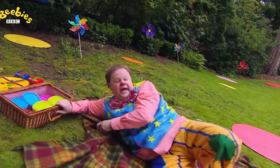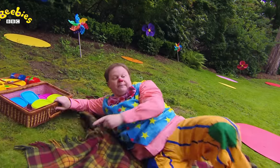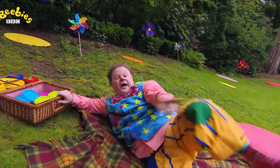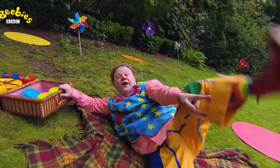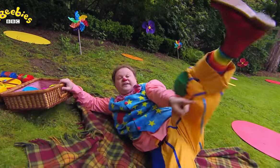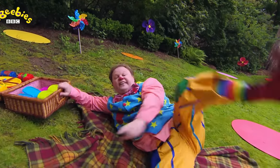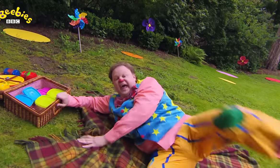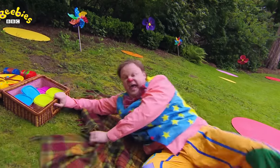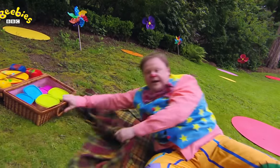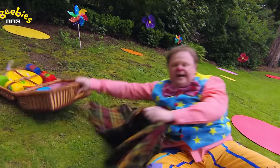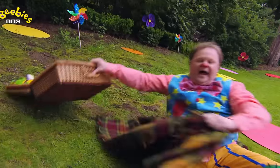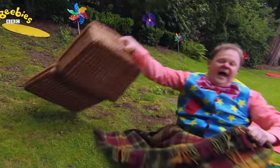I'm over there!